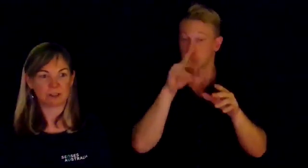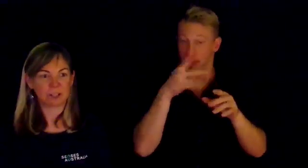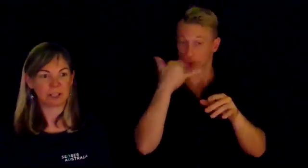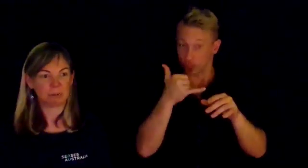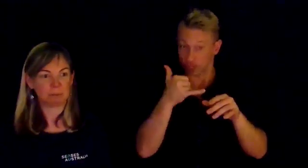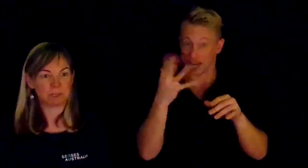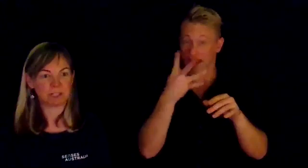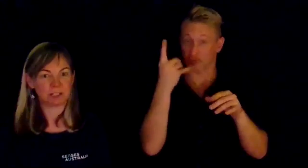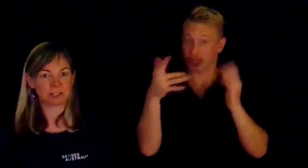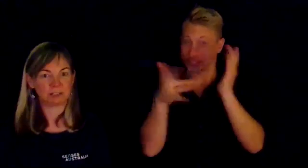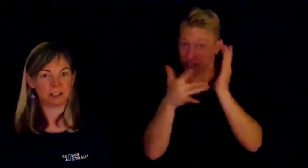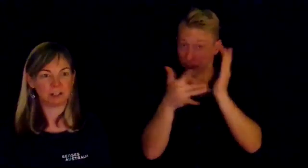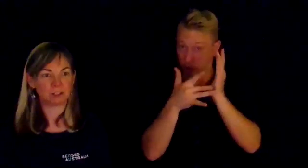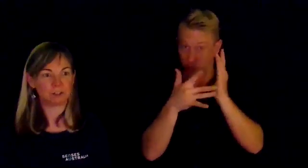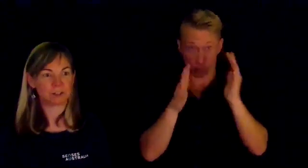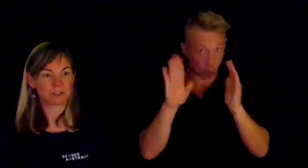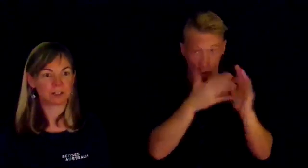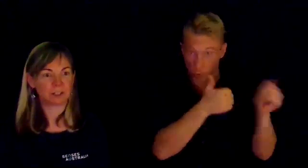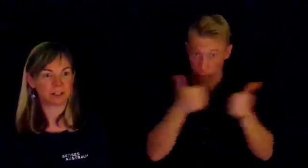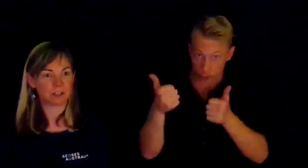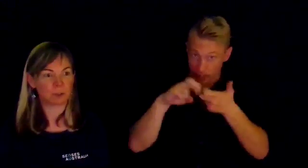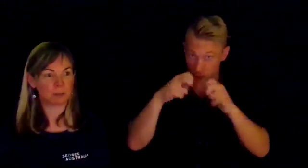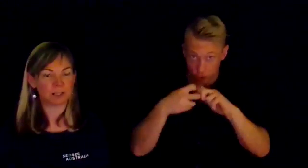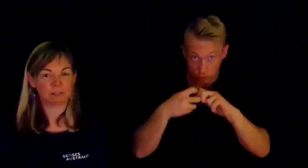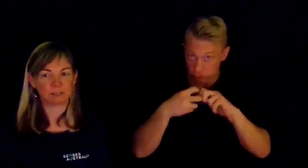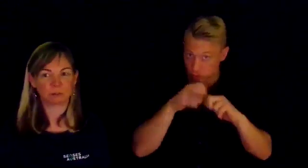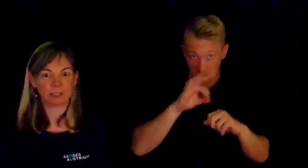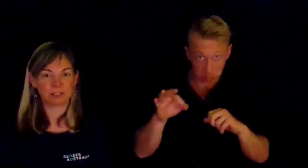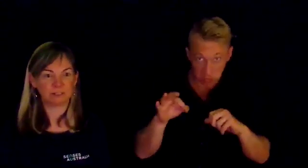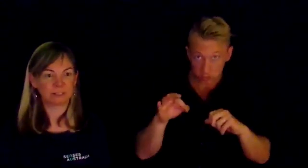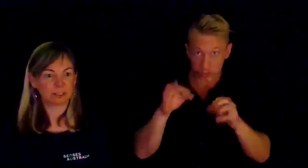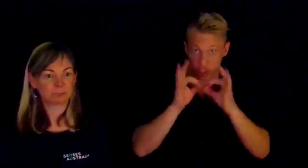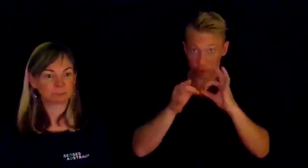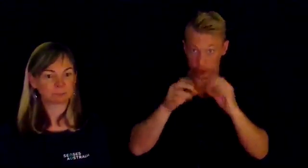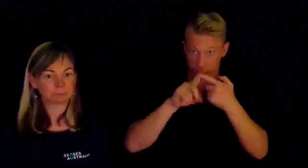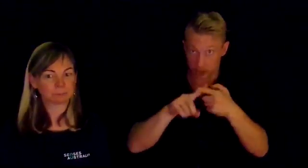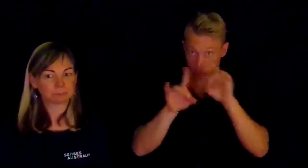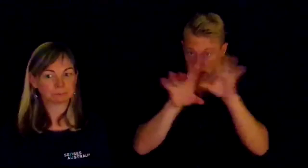No one's having any particular issues and that the interpreting is still clear.